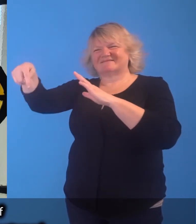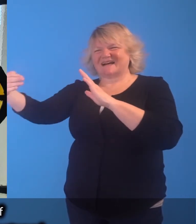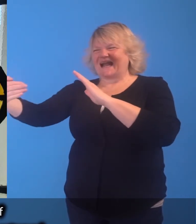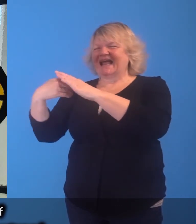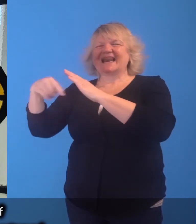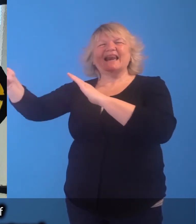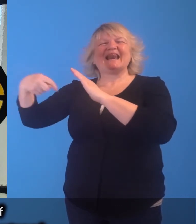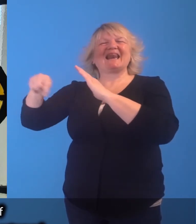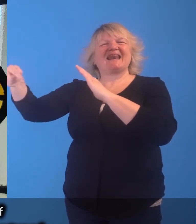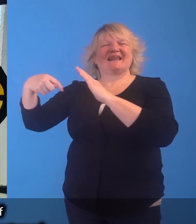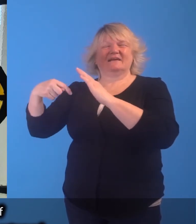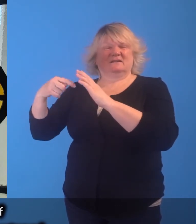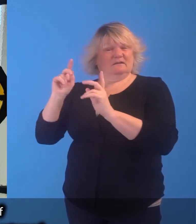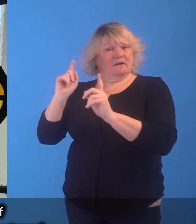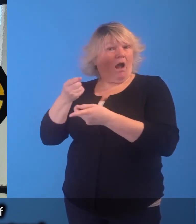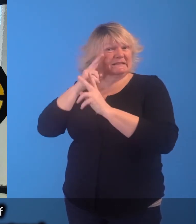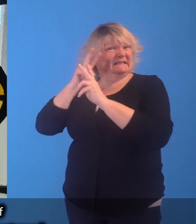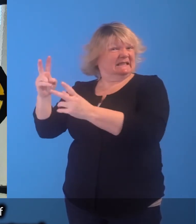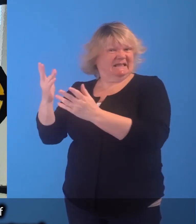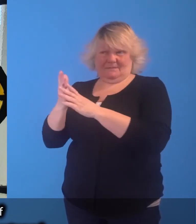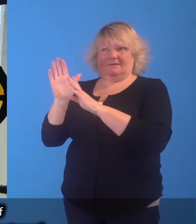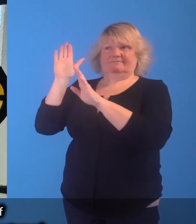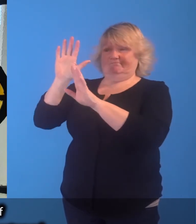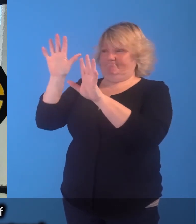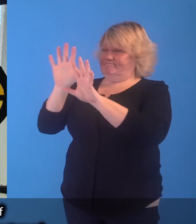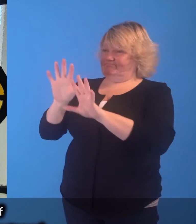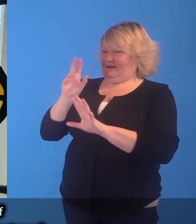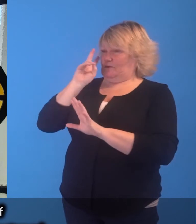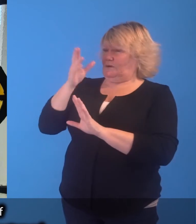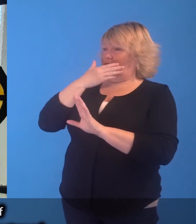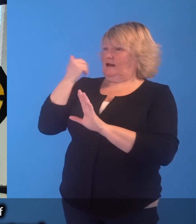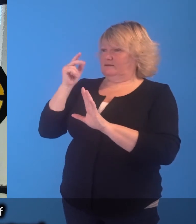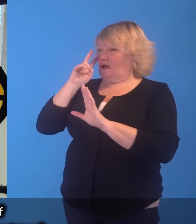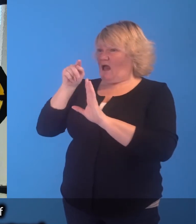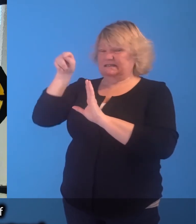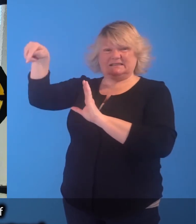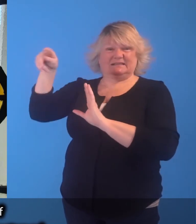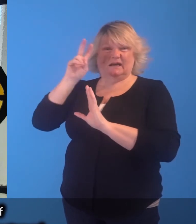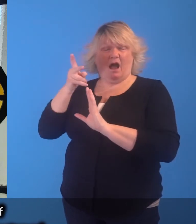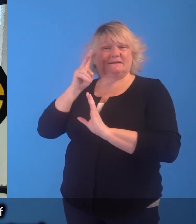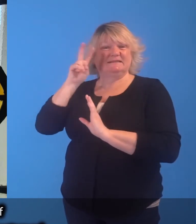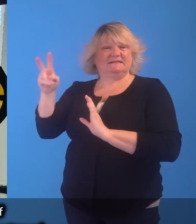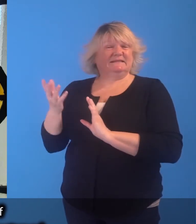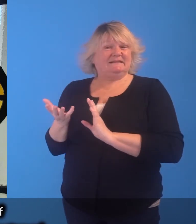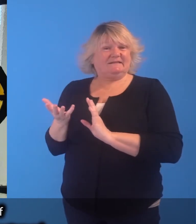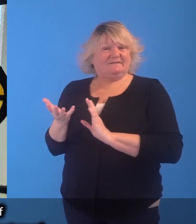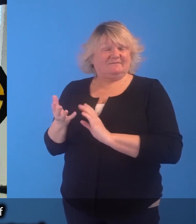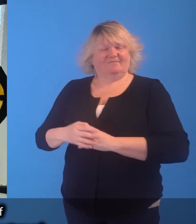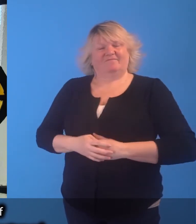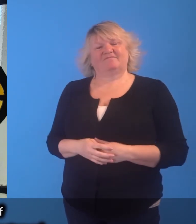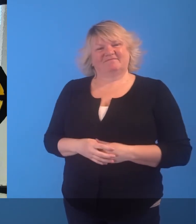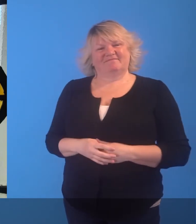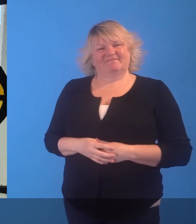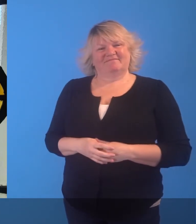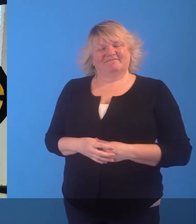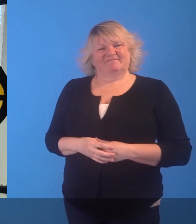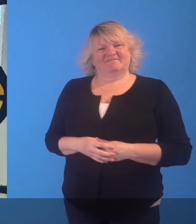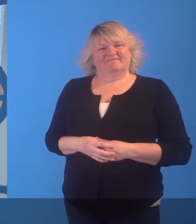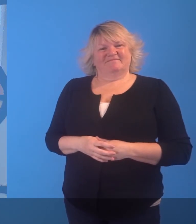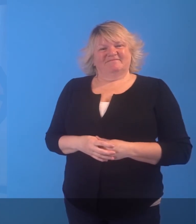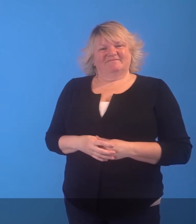Here, Mr. Reed chose a Dutch-influenced late 17th century style of decoration,